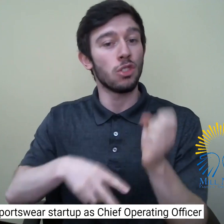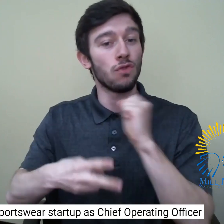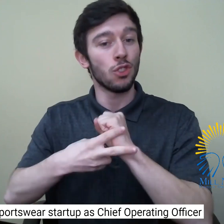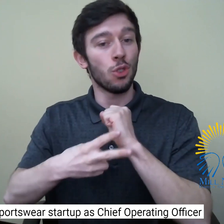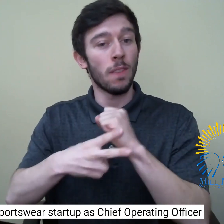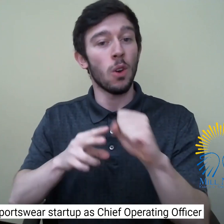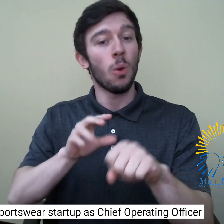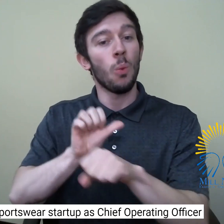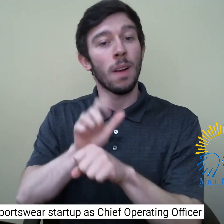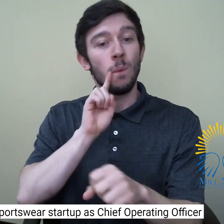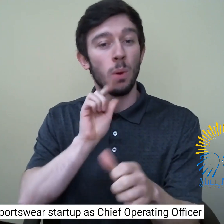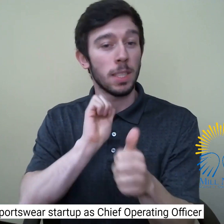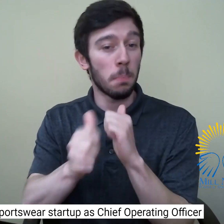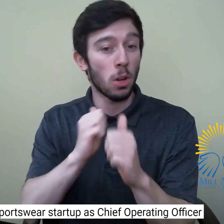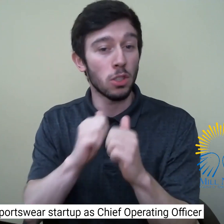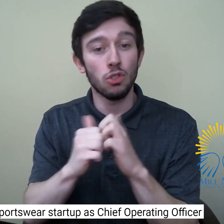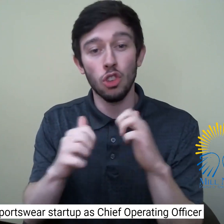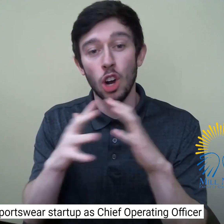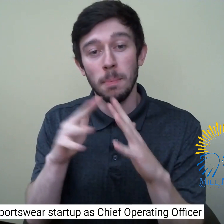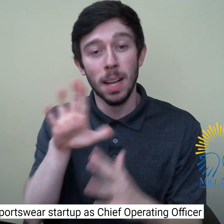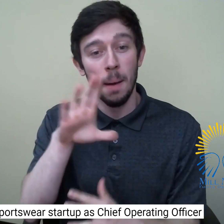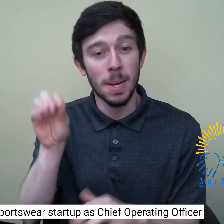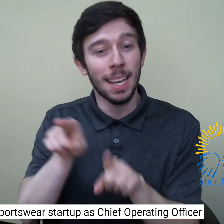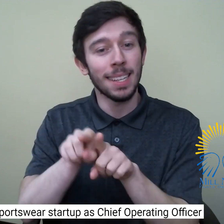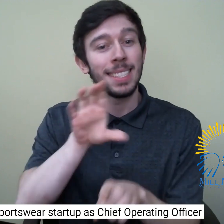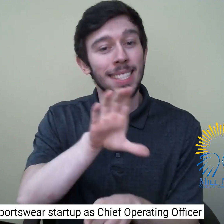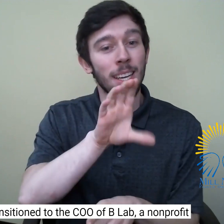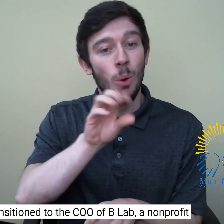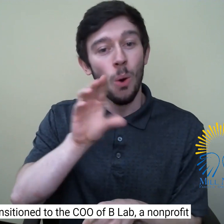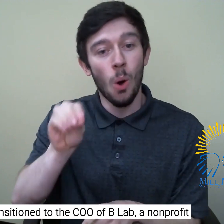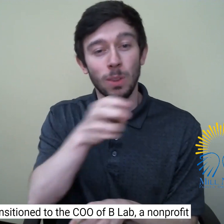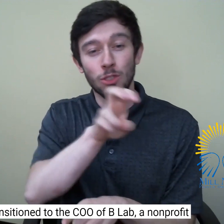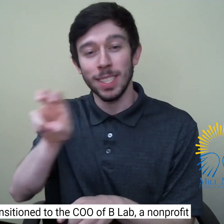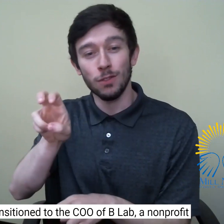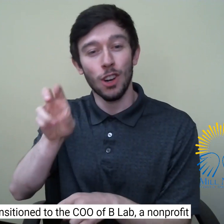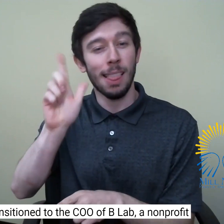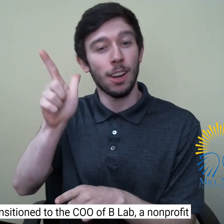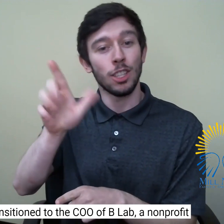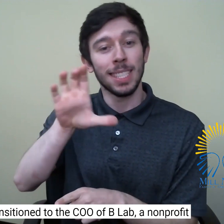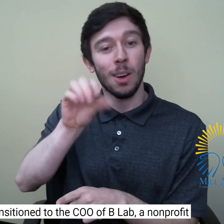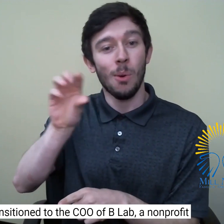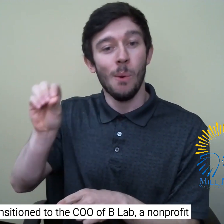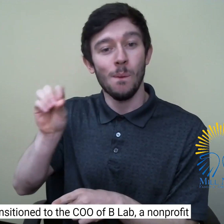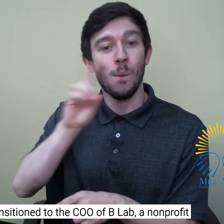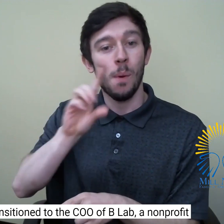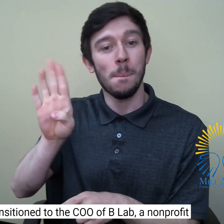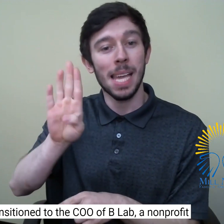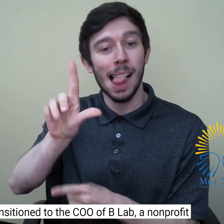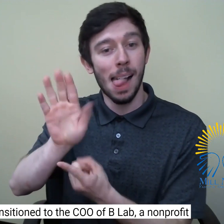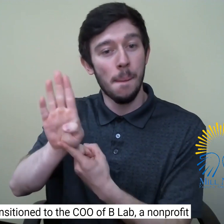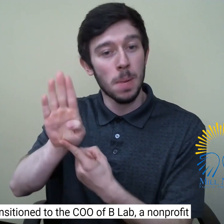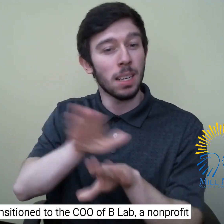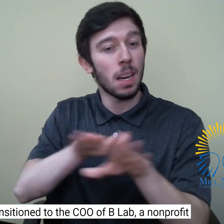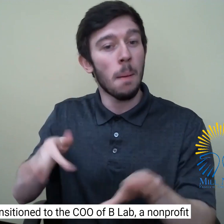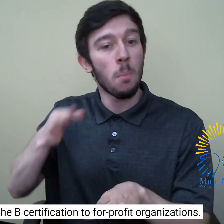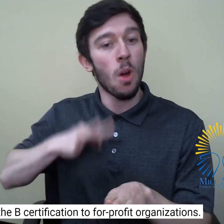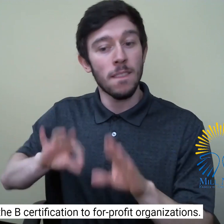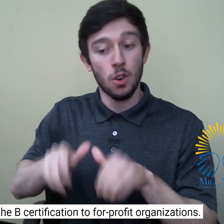working for a sportswear startup as Chief Operating Officer, and later transitioned to the COO of B-Lab, a nonprofit which awards the